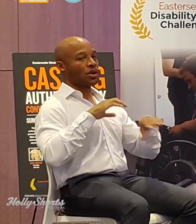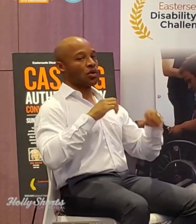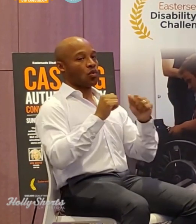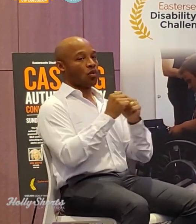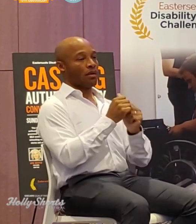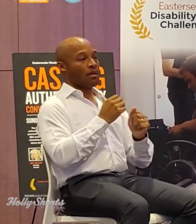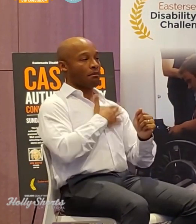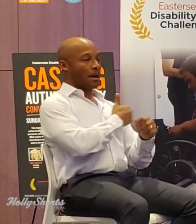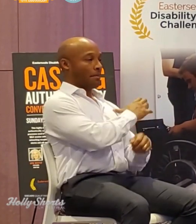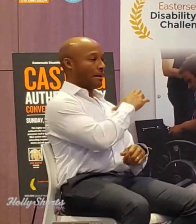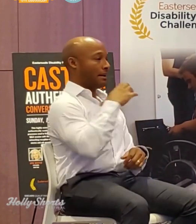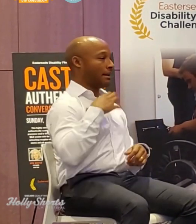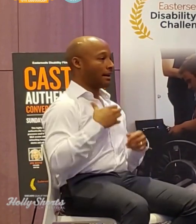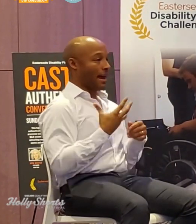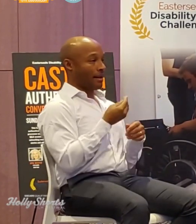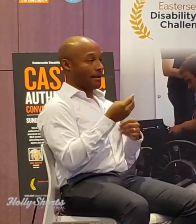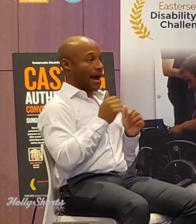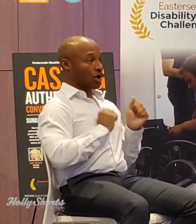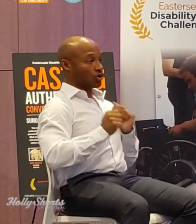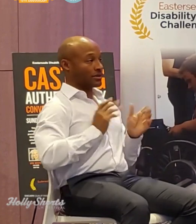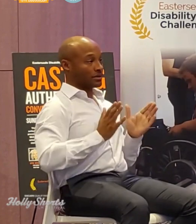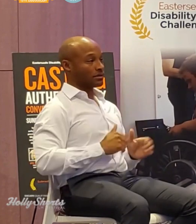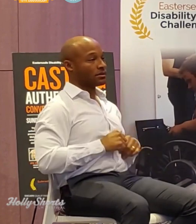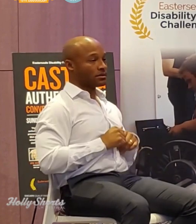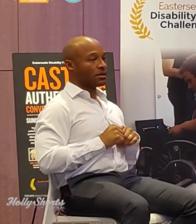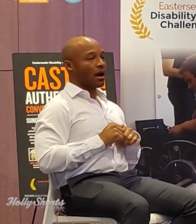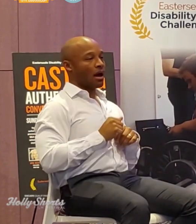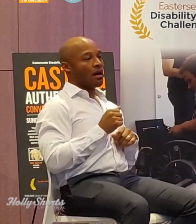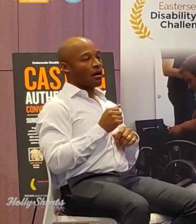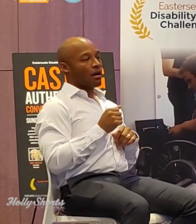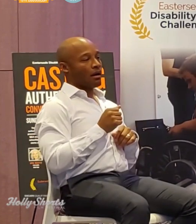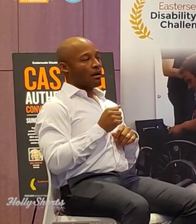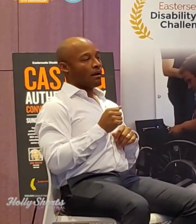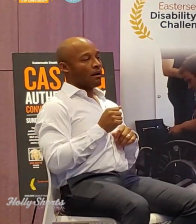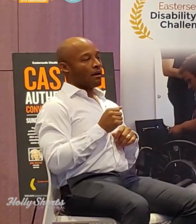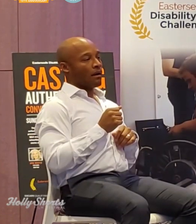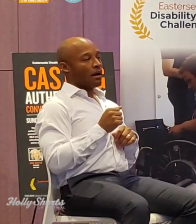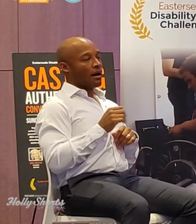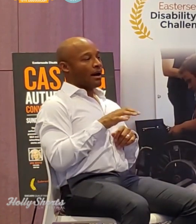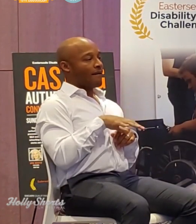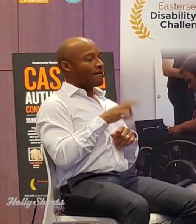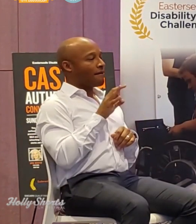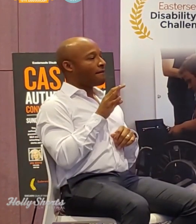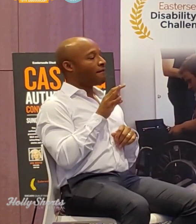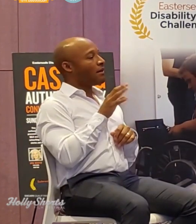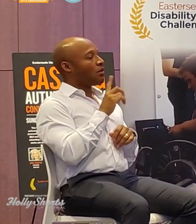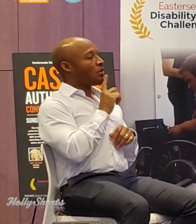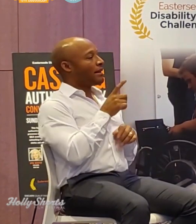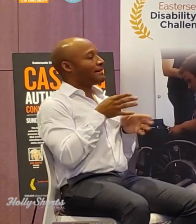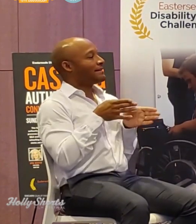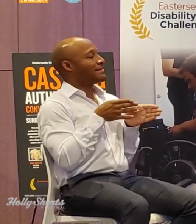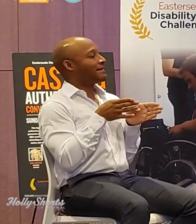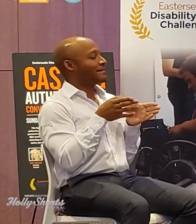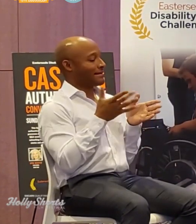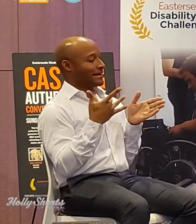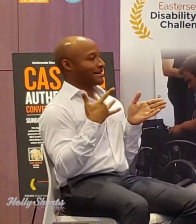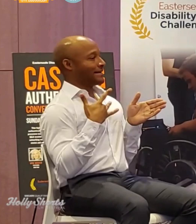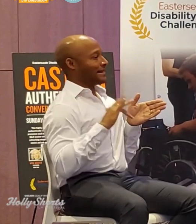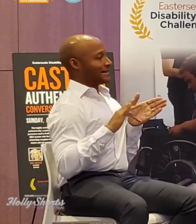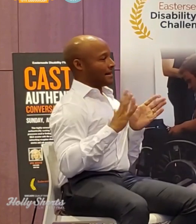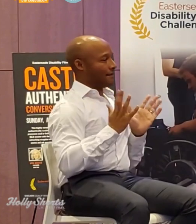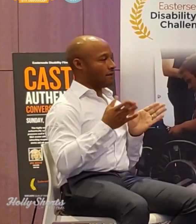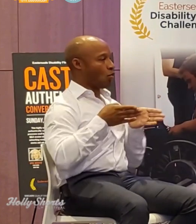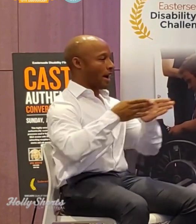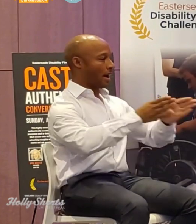with my community and my actors and find a really sensitive way, because we can't ask. I can't be like, are you neurodiverse?